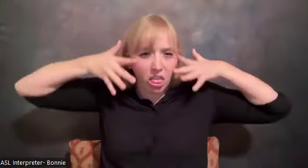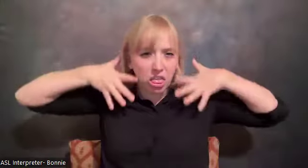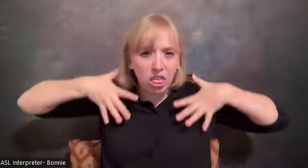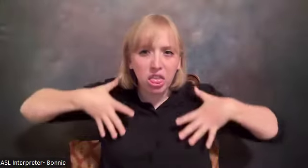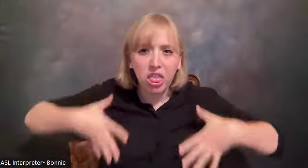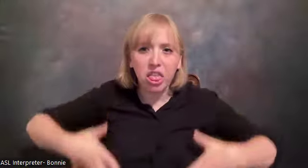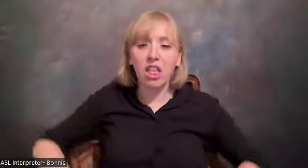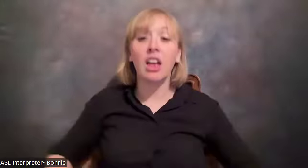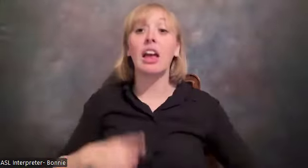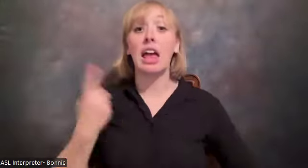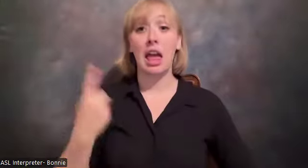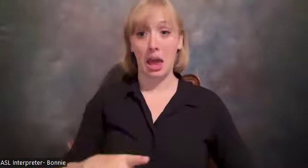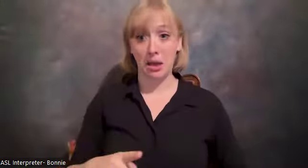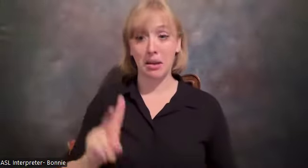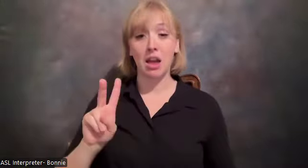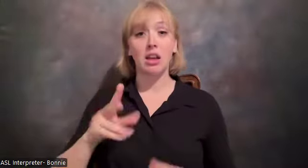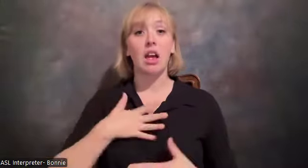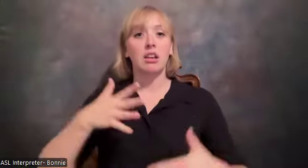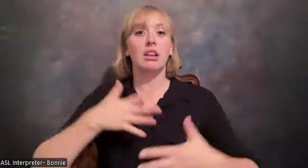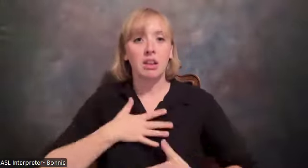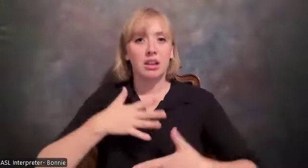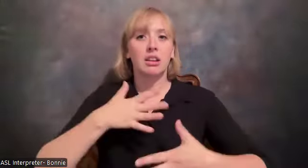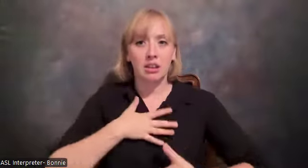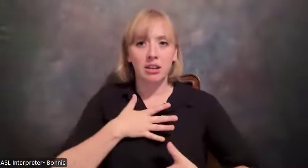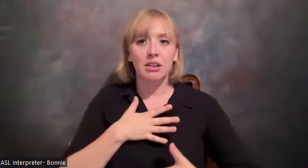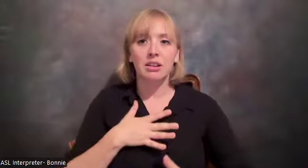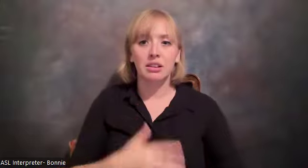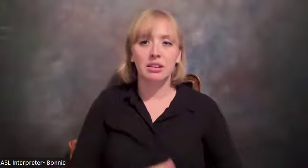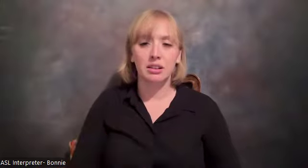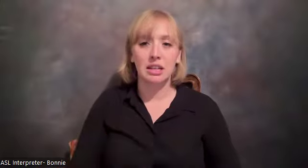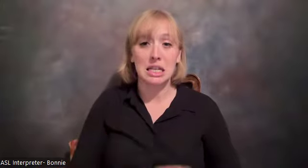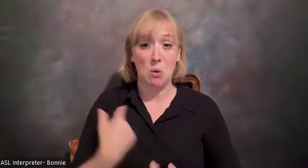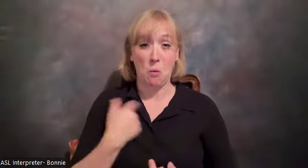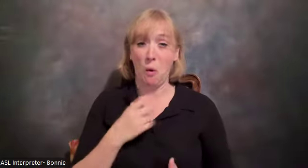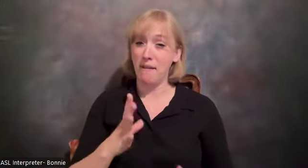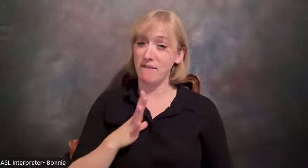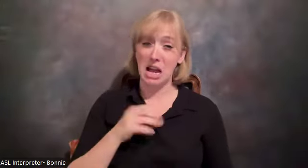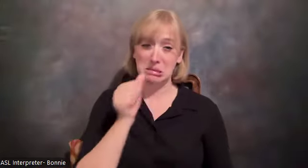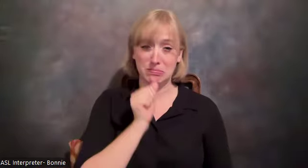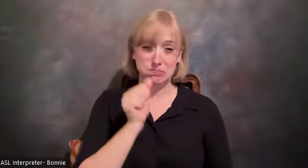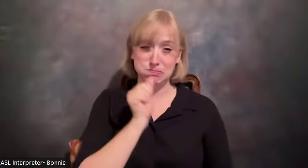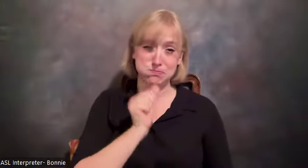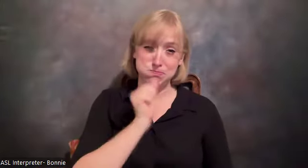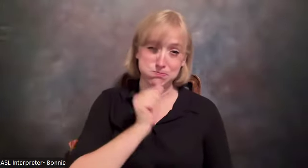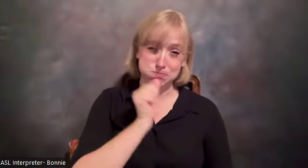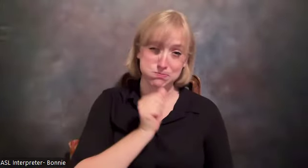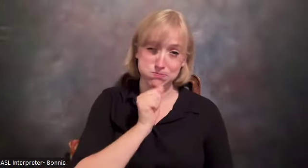I was like, hyperventilating. We're doing all right so far.